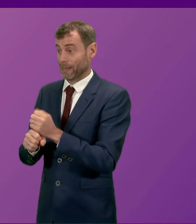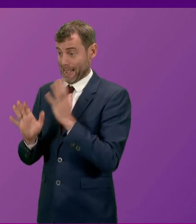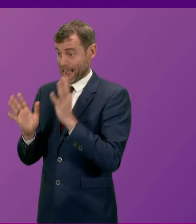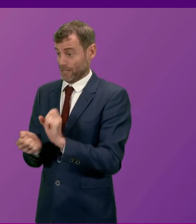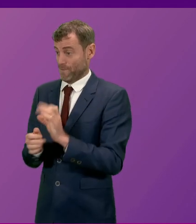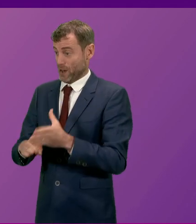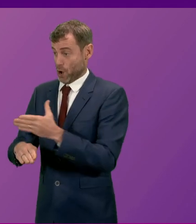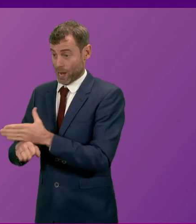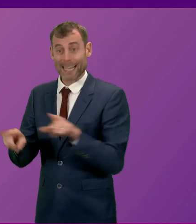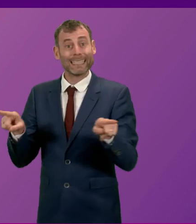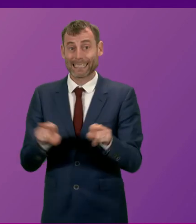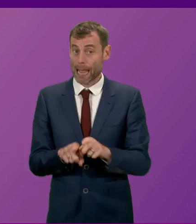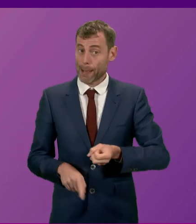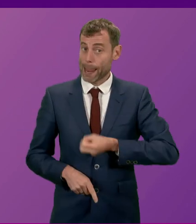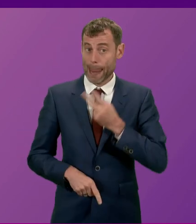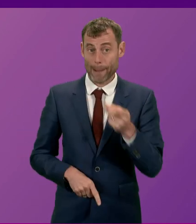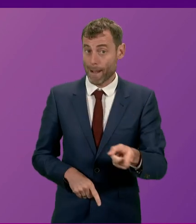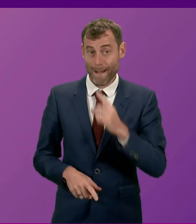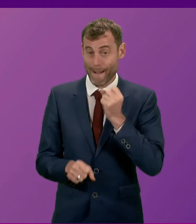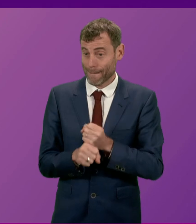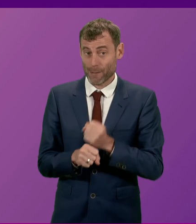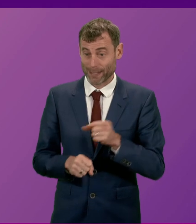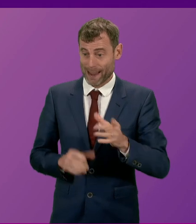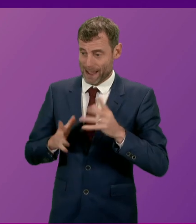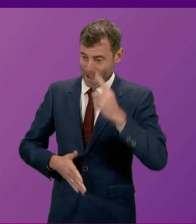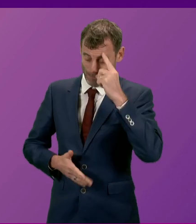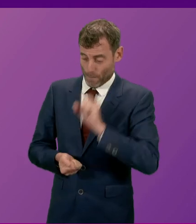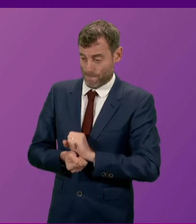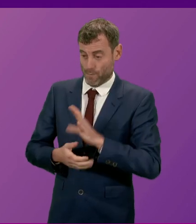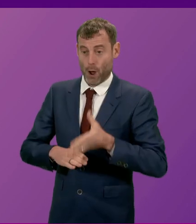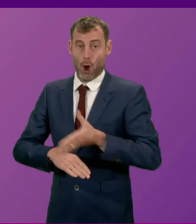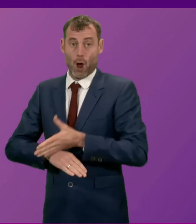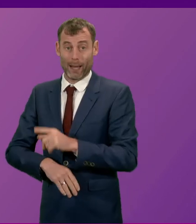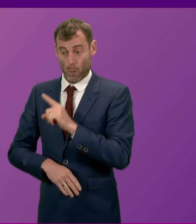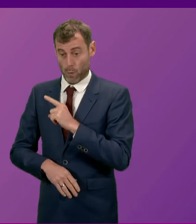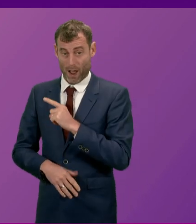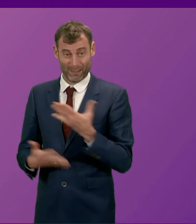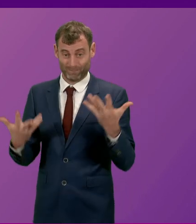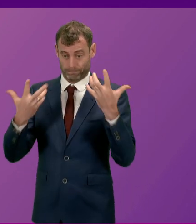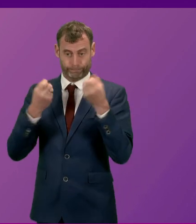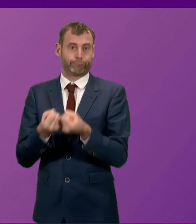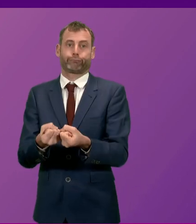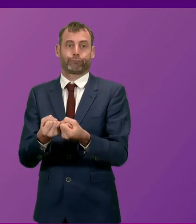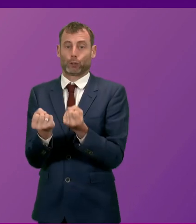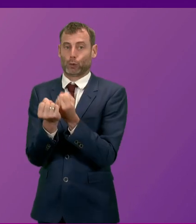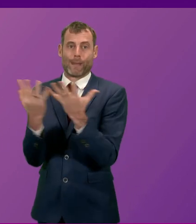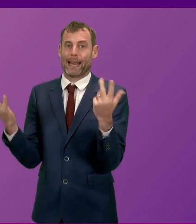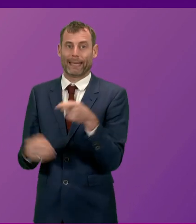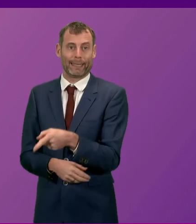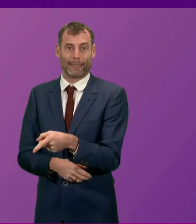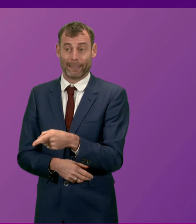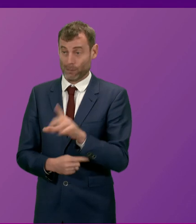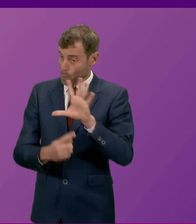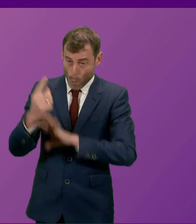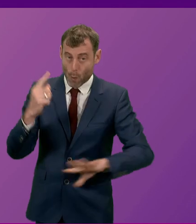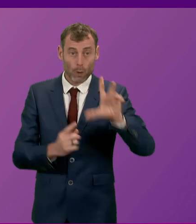after the general election to address the fact that there is significant pressure on prison population throughout the United Kingdom. Now, what we will